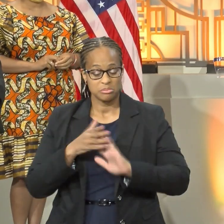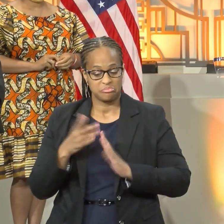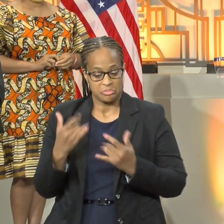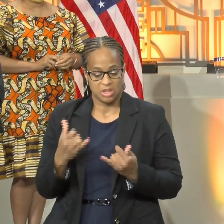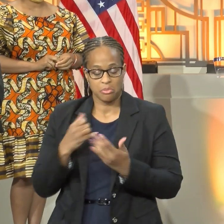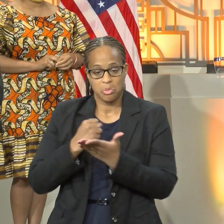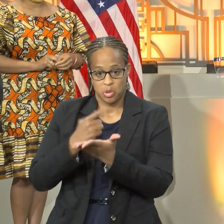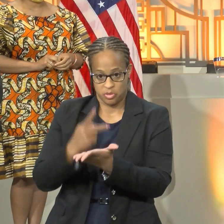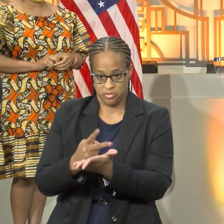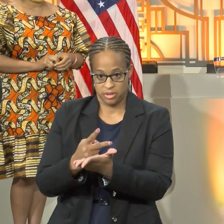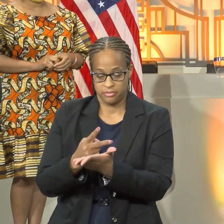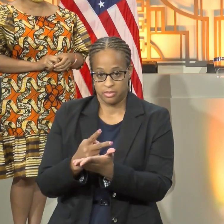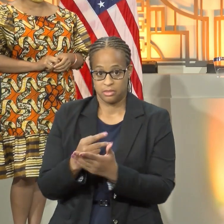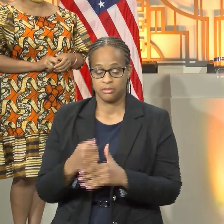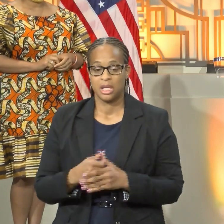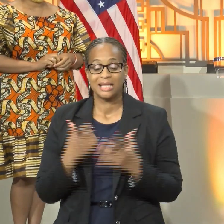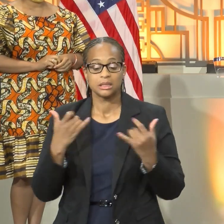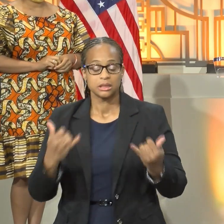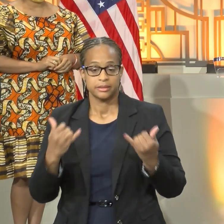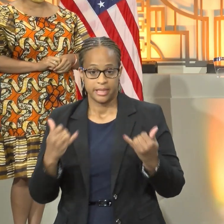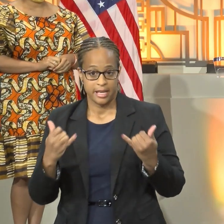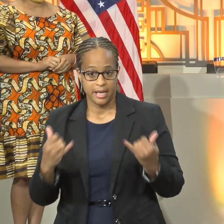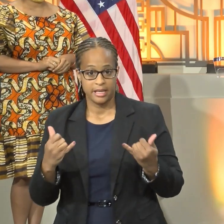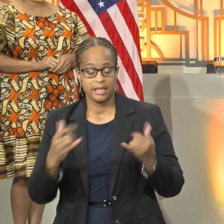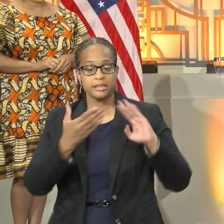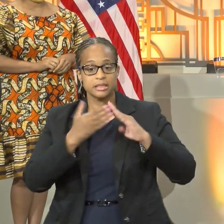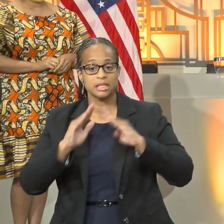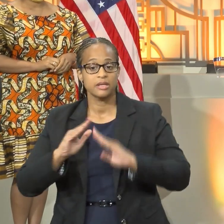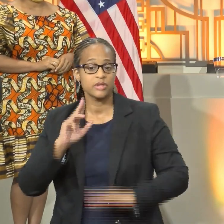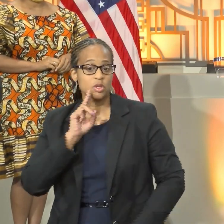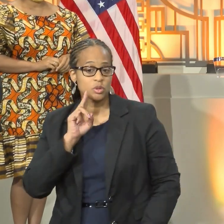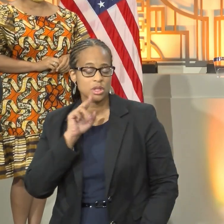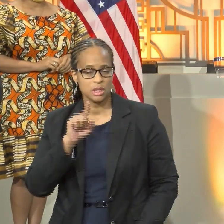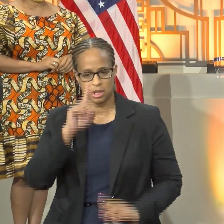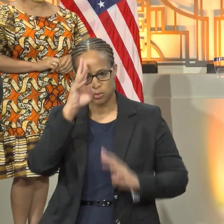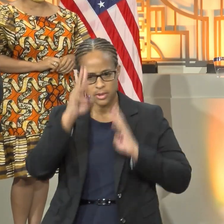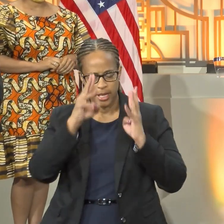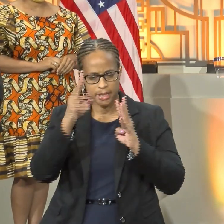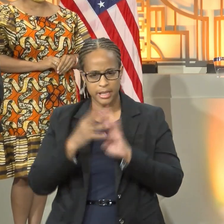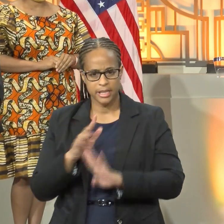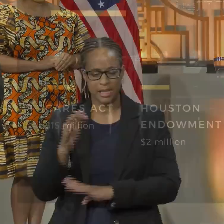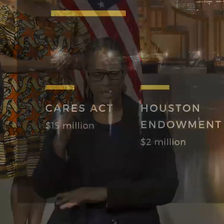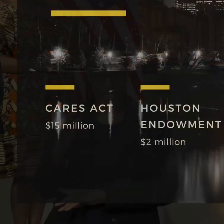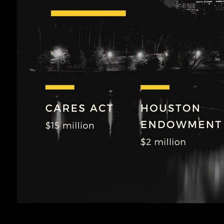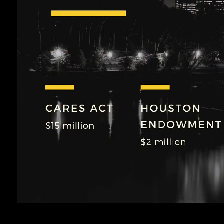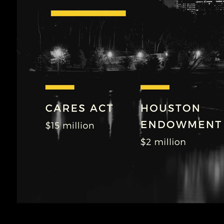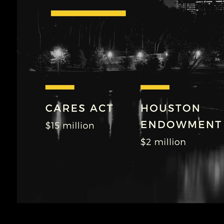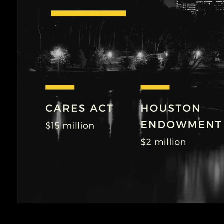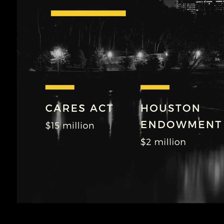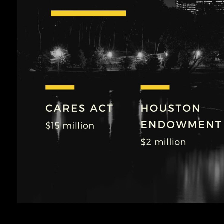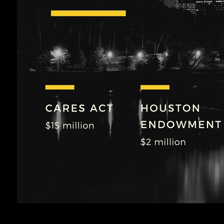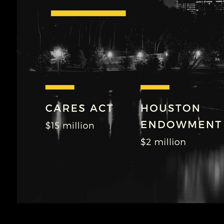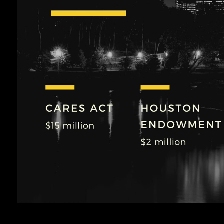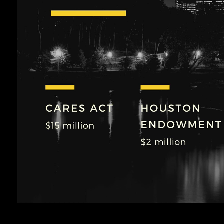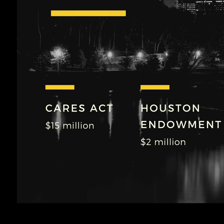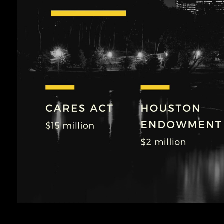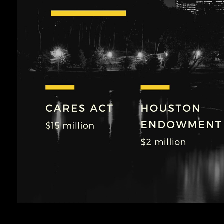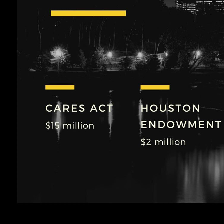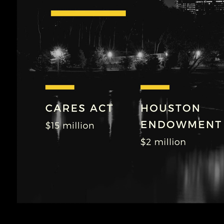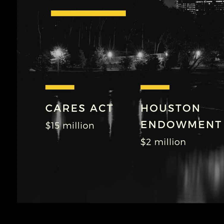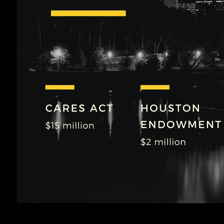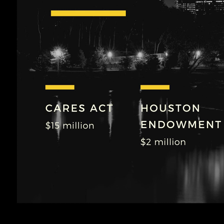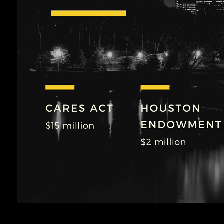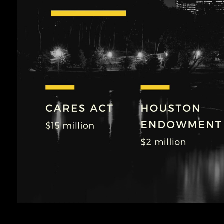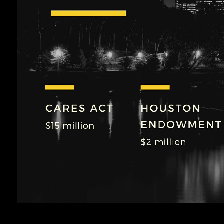approved. This time, today, the City of Houston is creating a $19 million rent relief